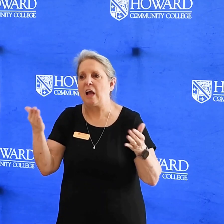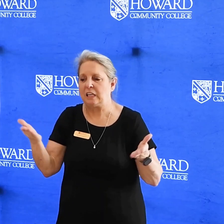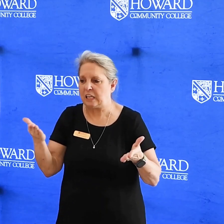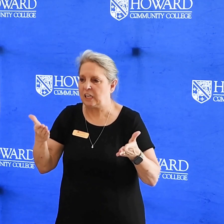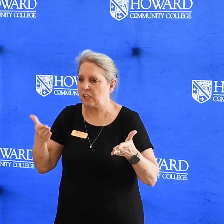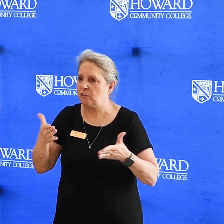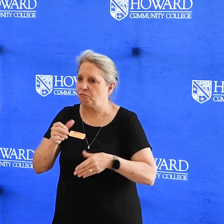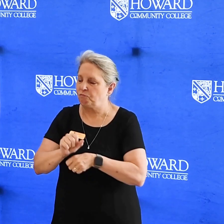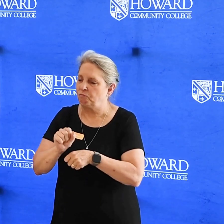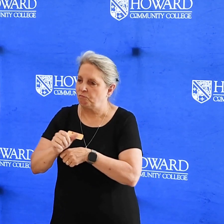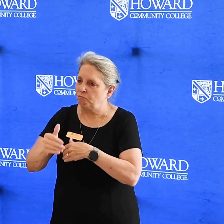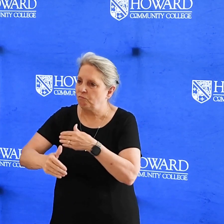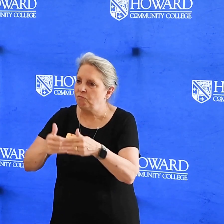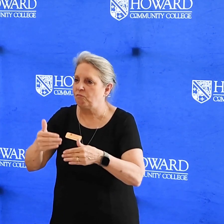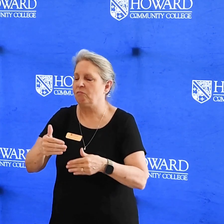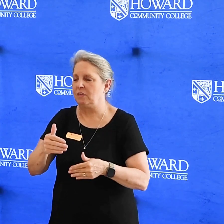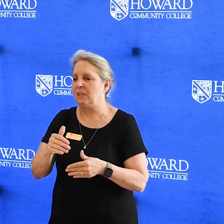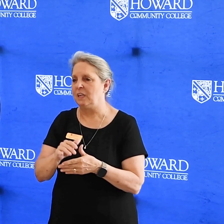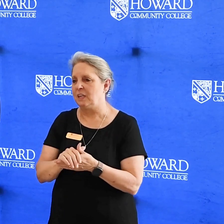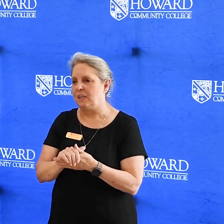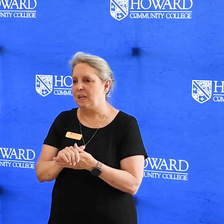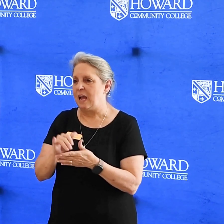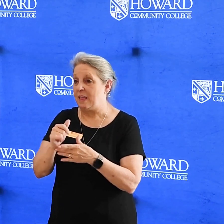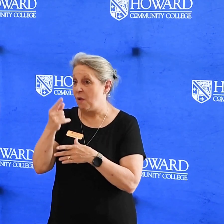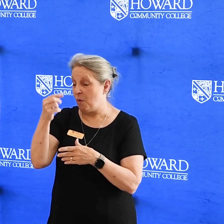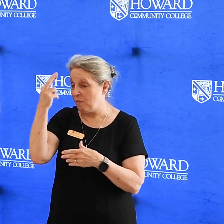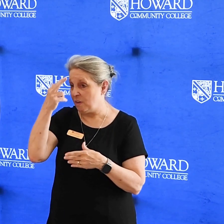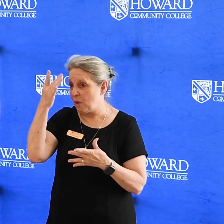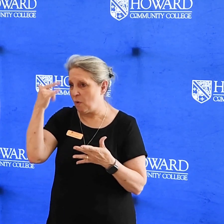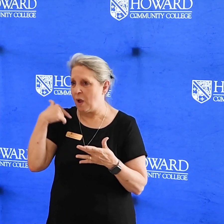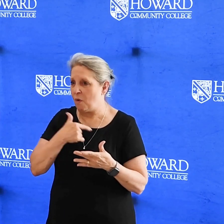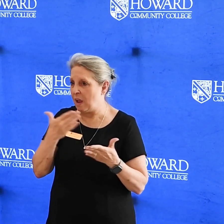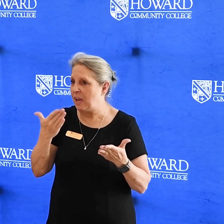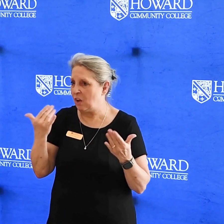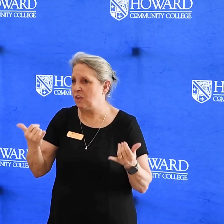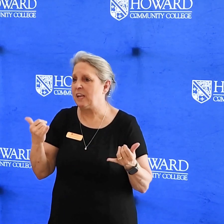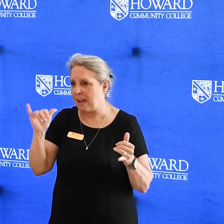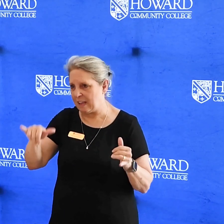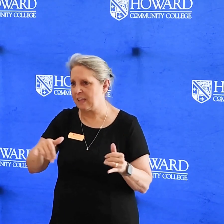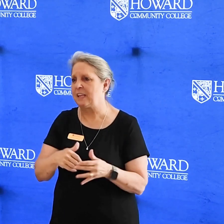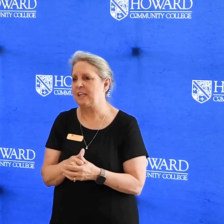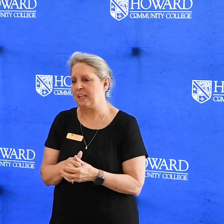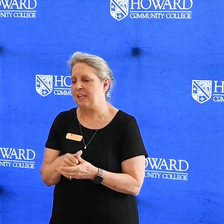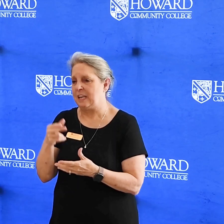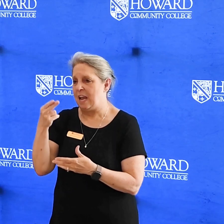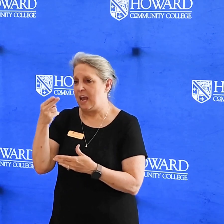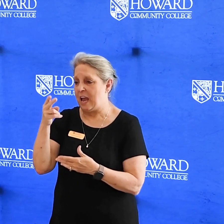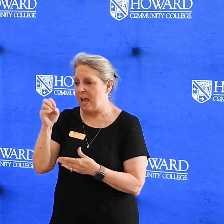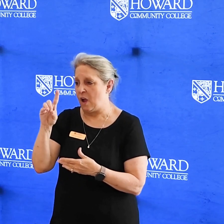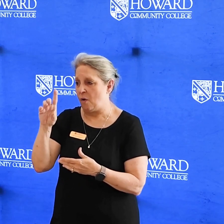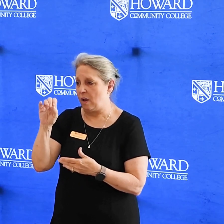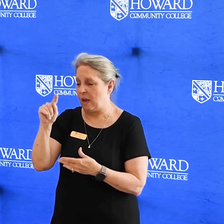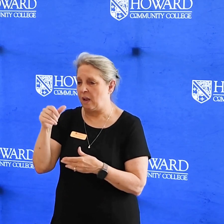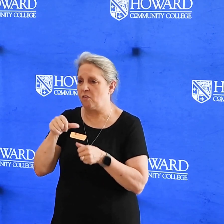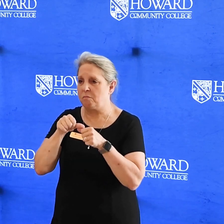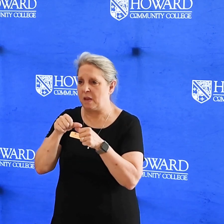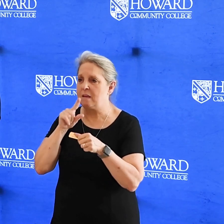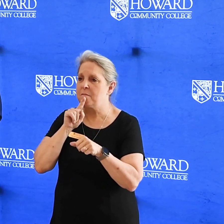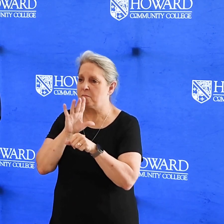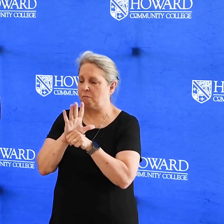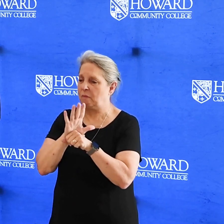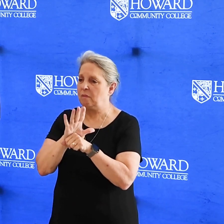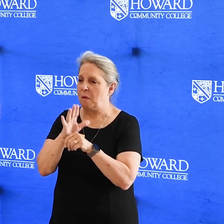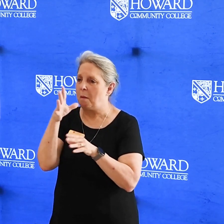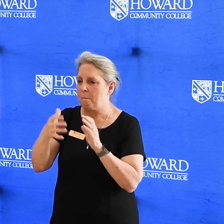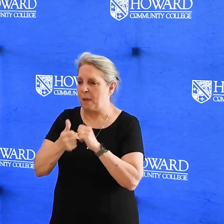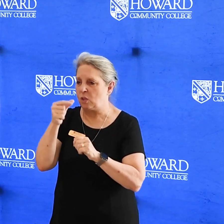moving thing, and that's one of the reasons why we're here today. In Howard County, we remain committed to ensuring the best